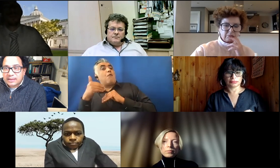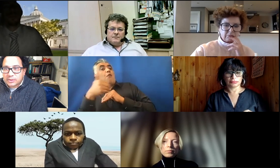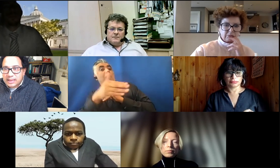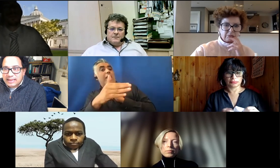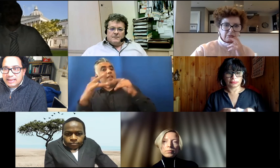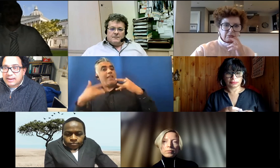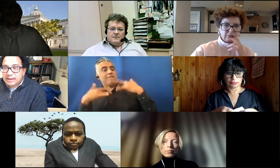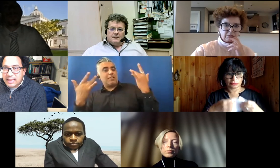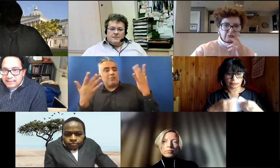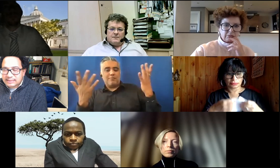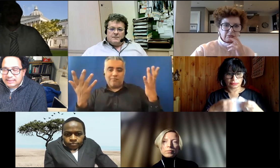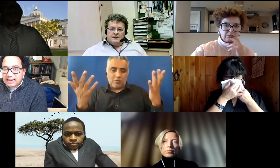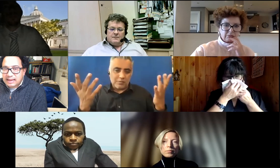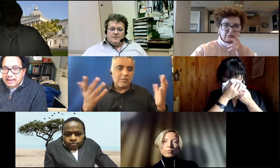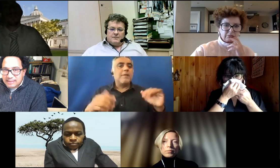So